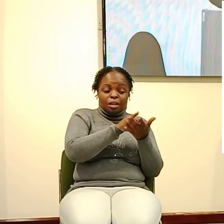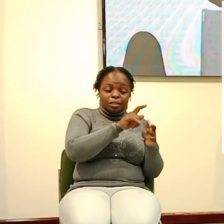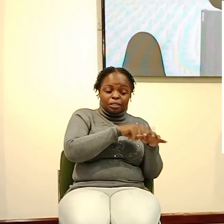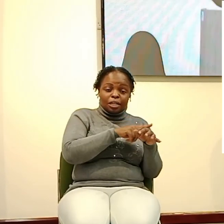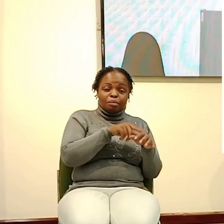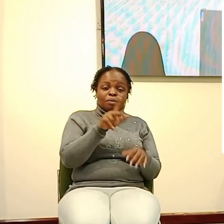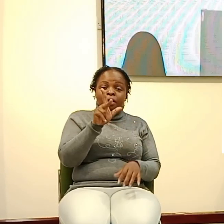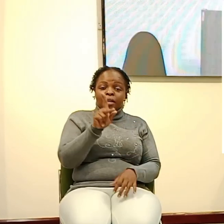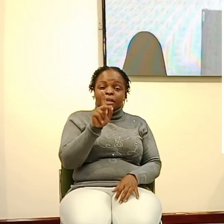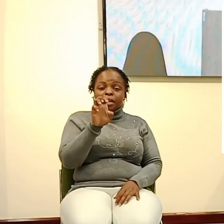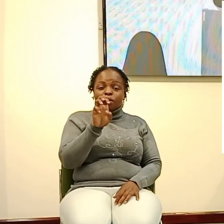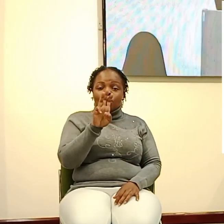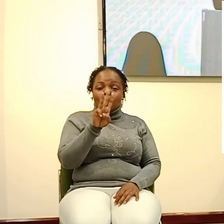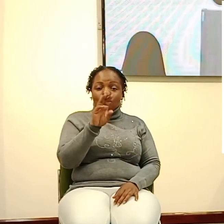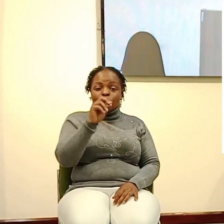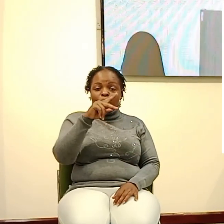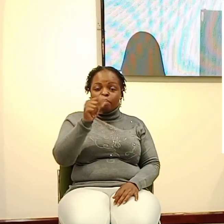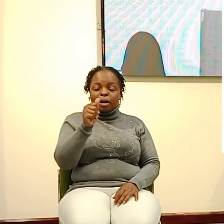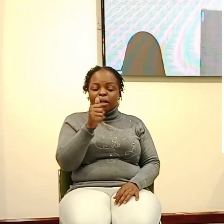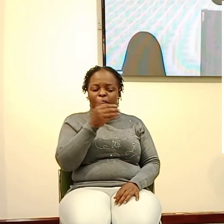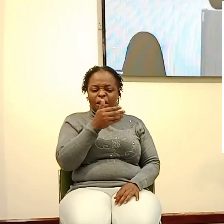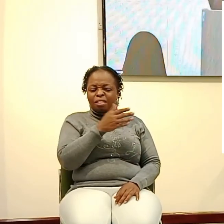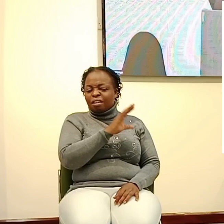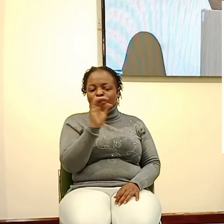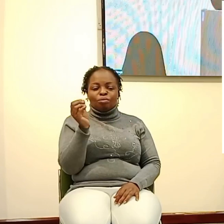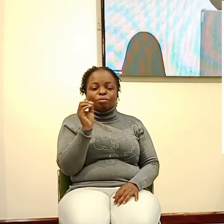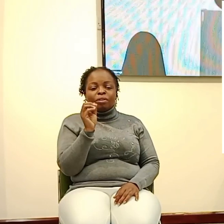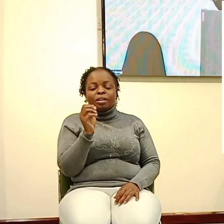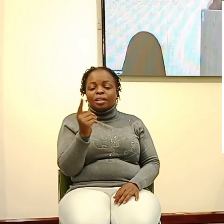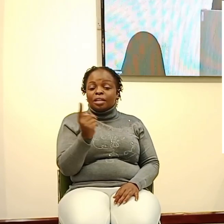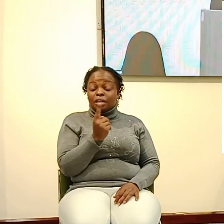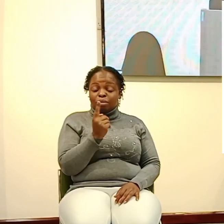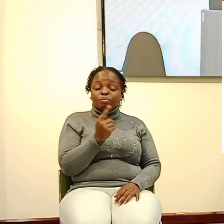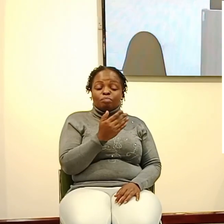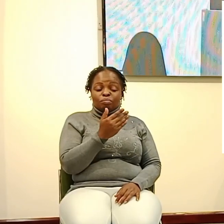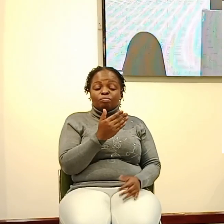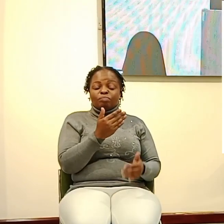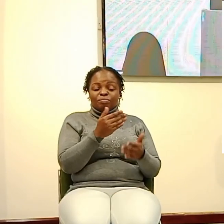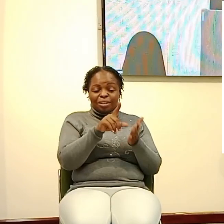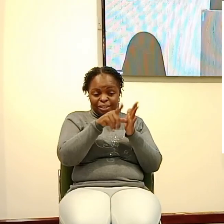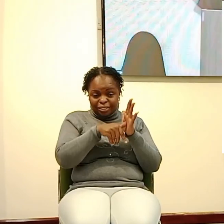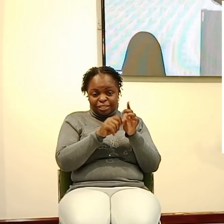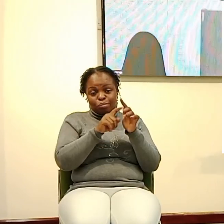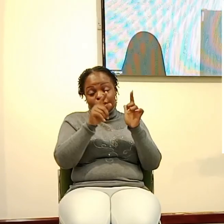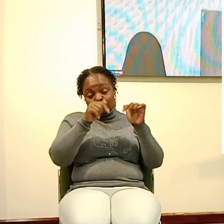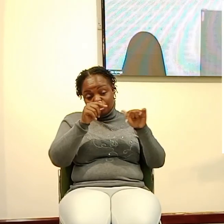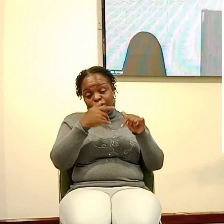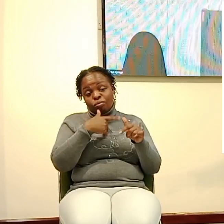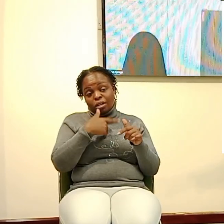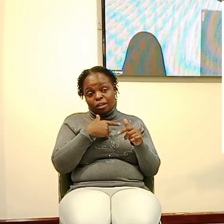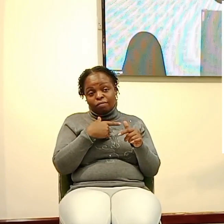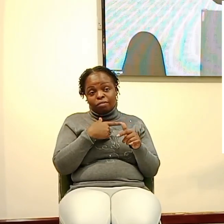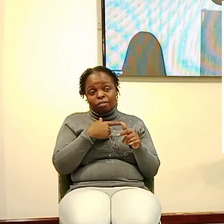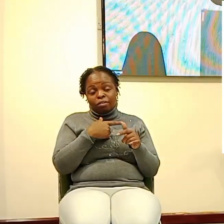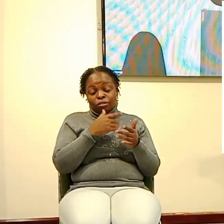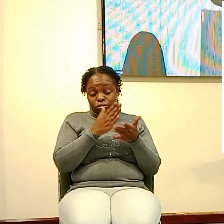KEWOPA wasn't really there. KEWOPA came later, and today we have KEWOPA. And let me tell you, this